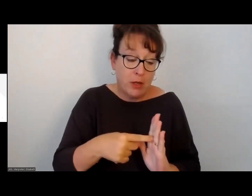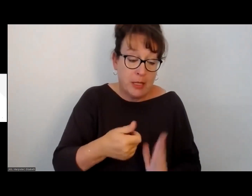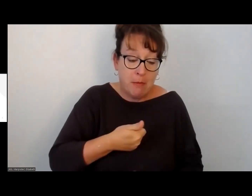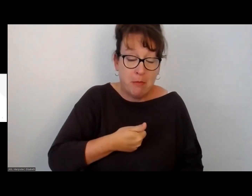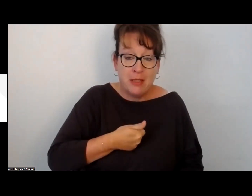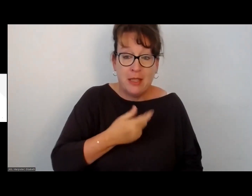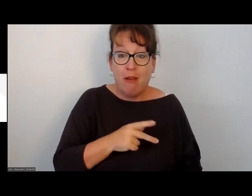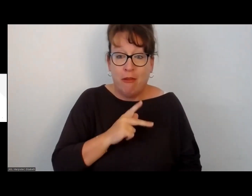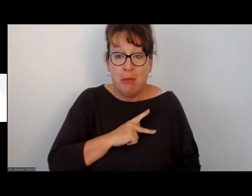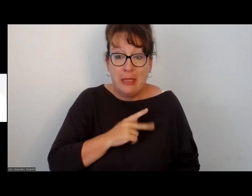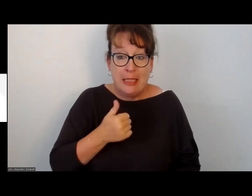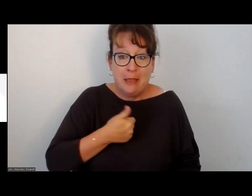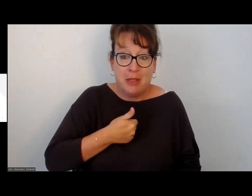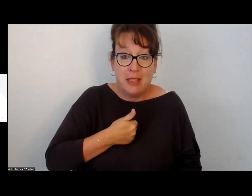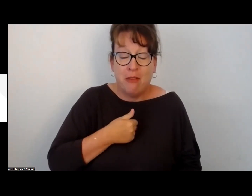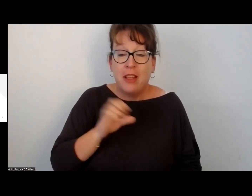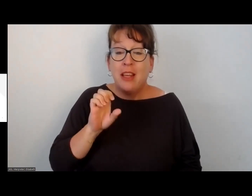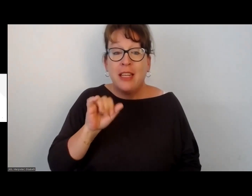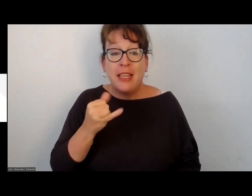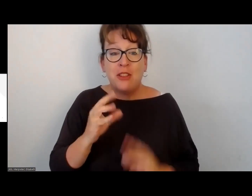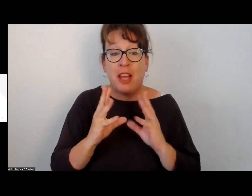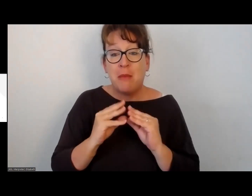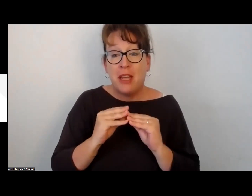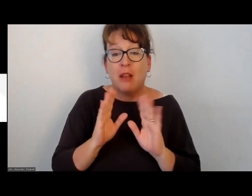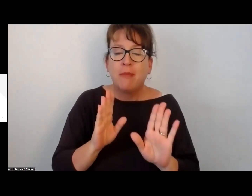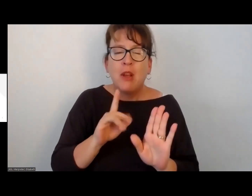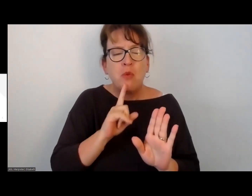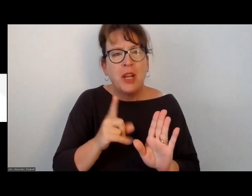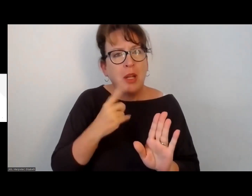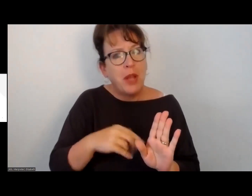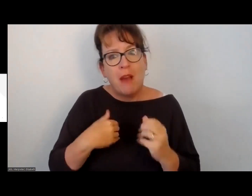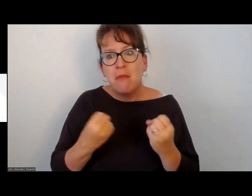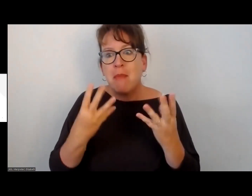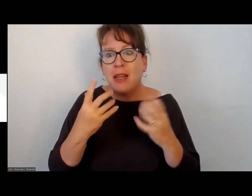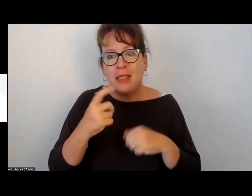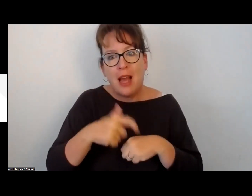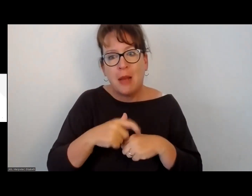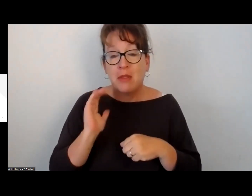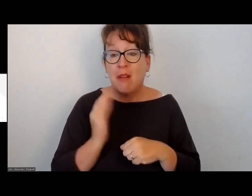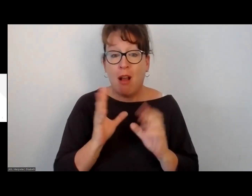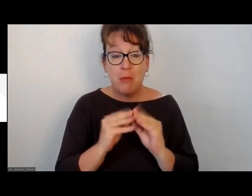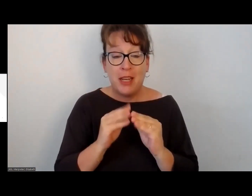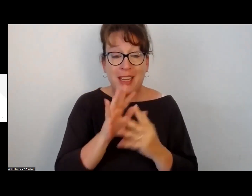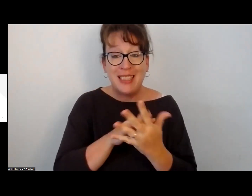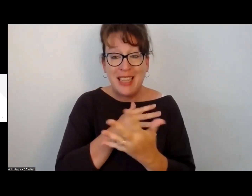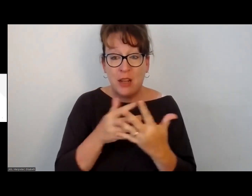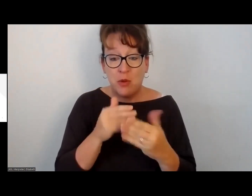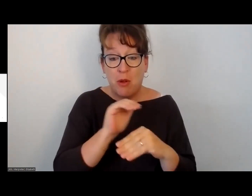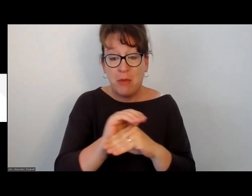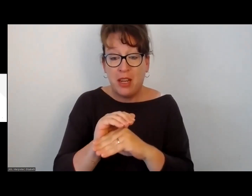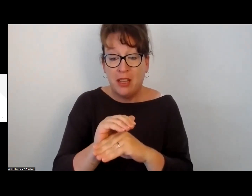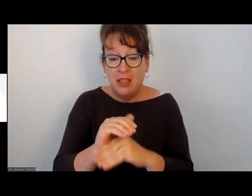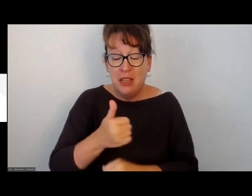right, an EJ meeting, especially because we do hold them often in the evening, to drive from Buzzards Bay